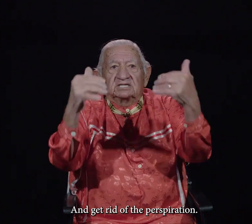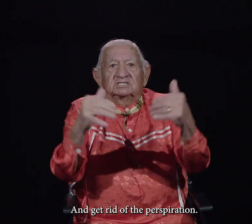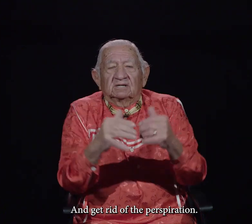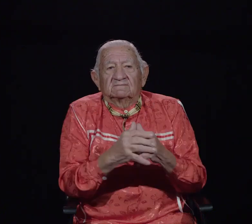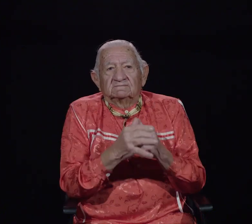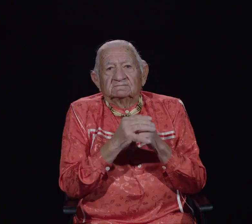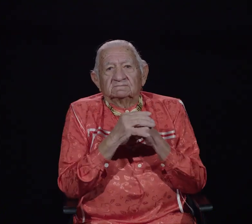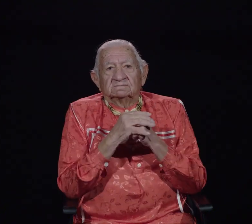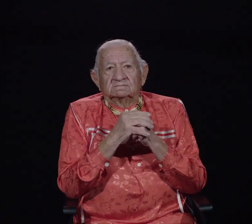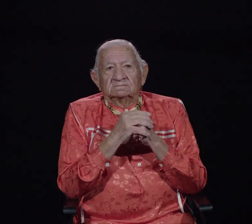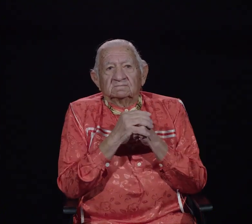perspiration.